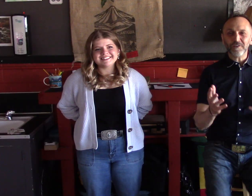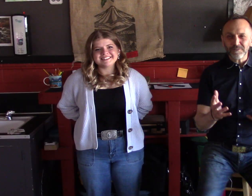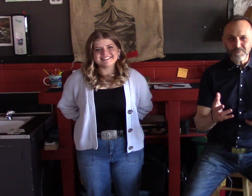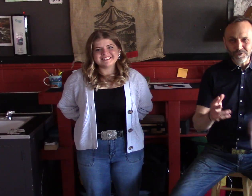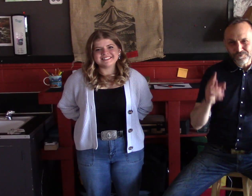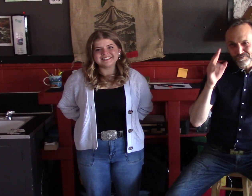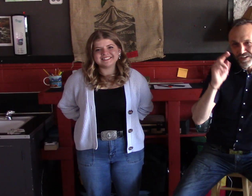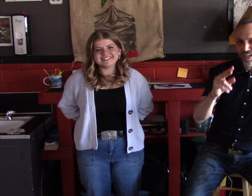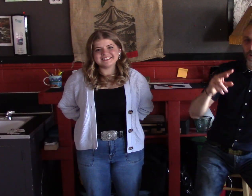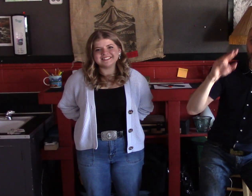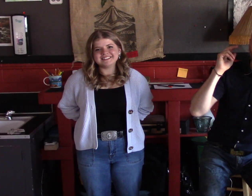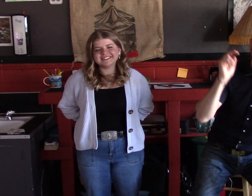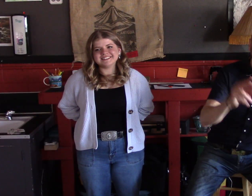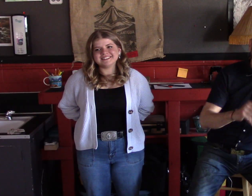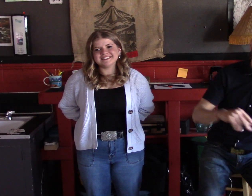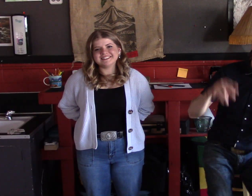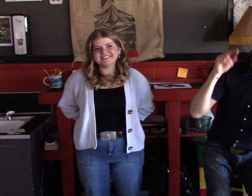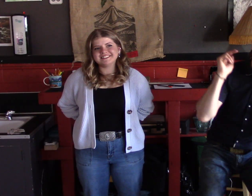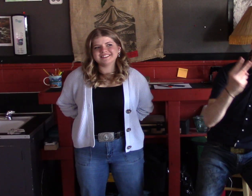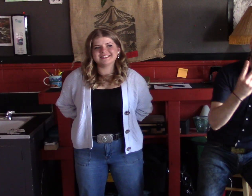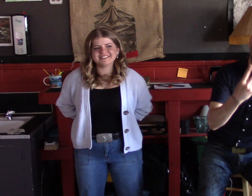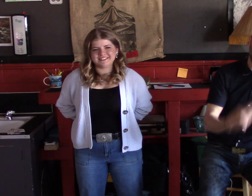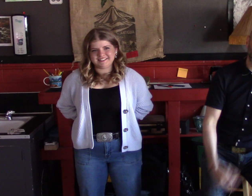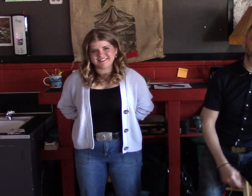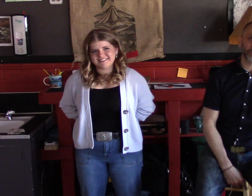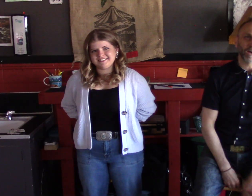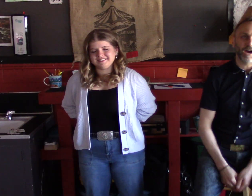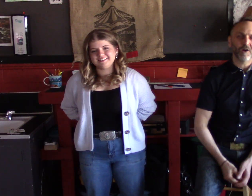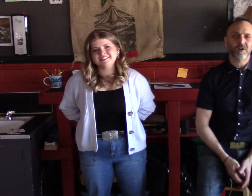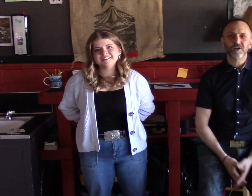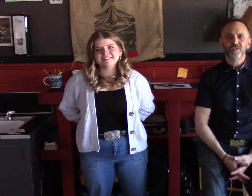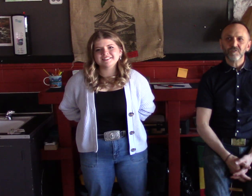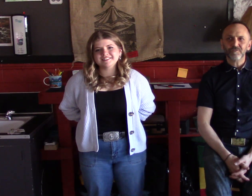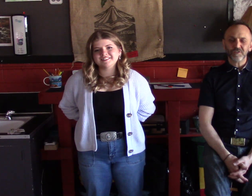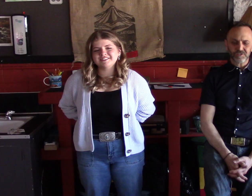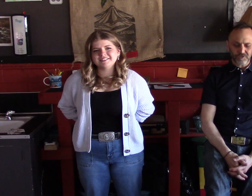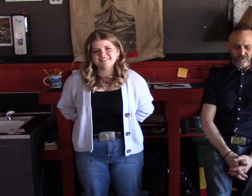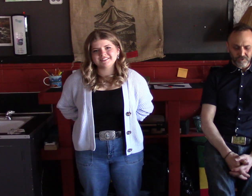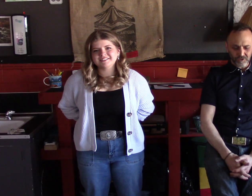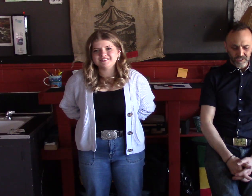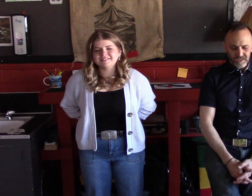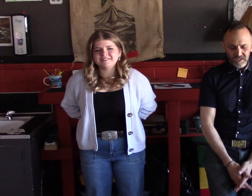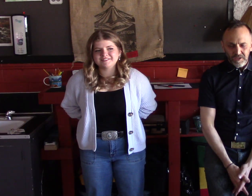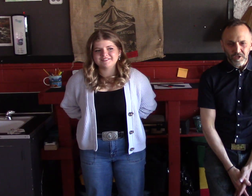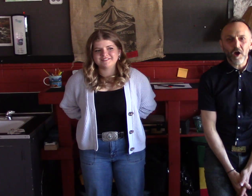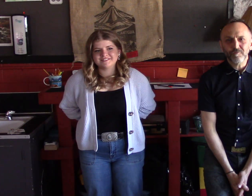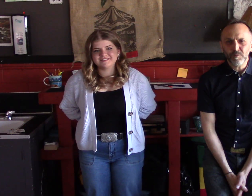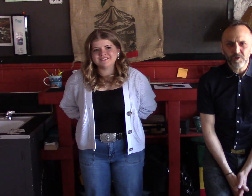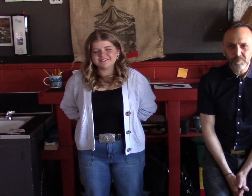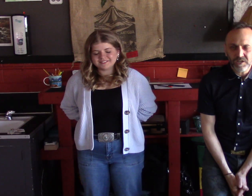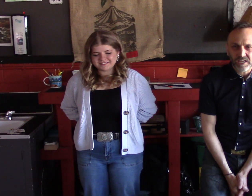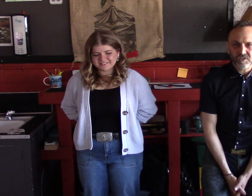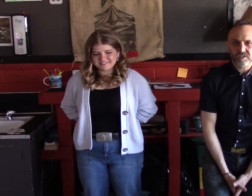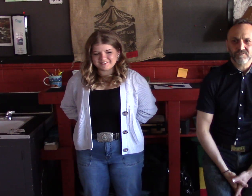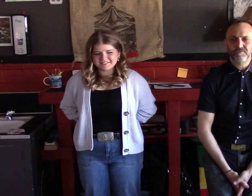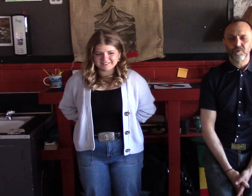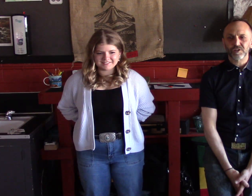Welcome to video number 2 of our universal nonverbal communication for